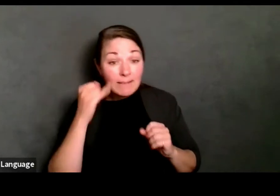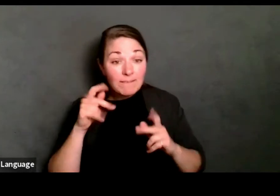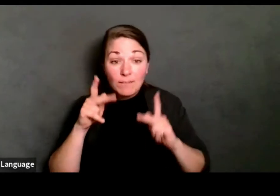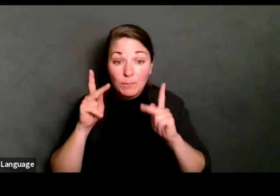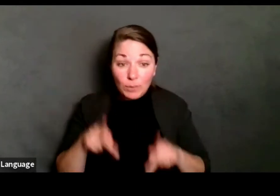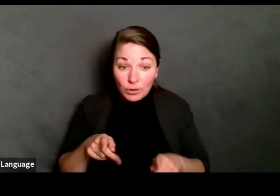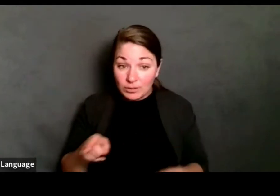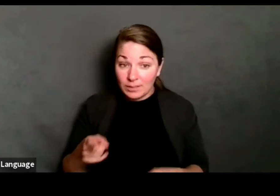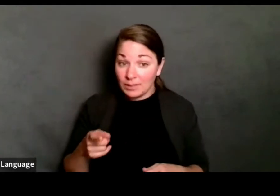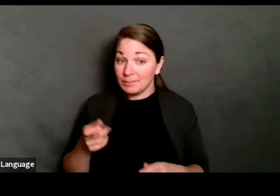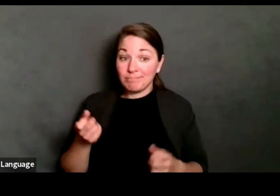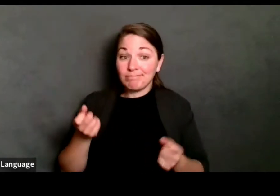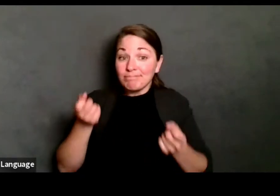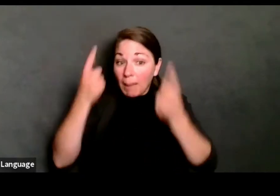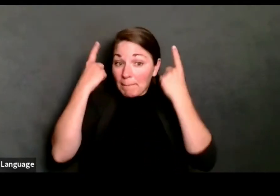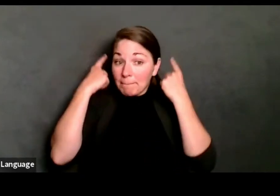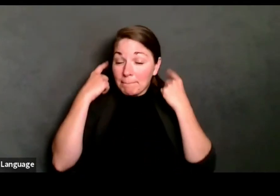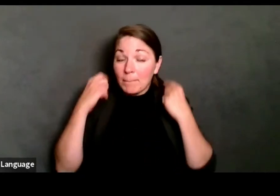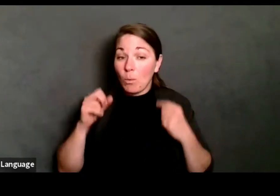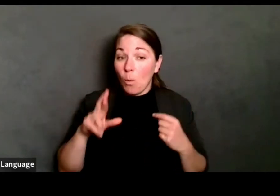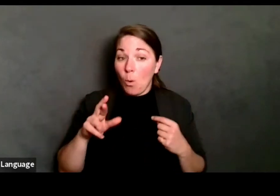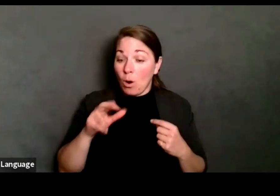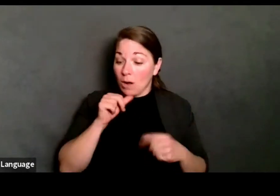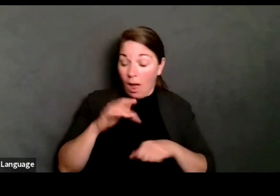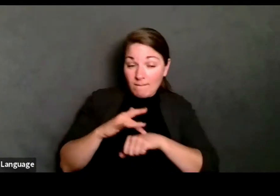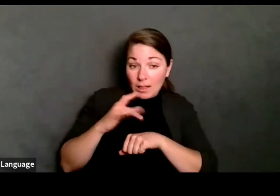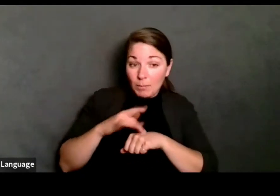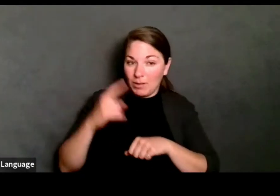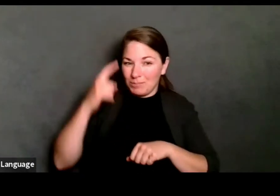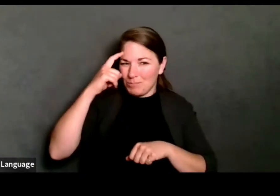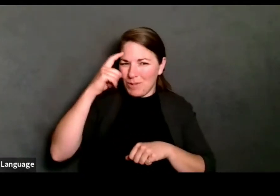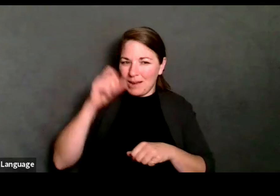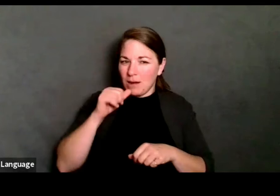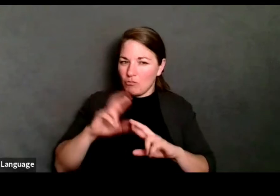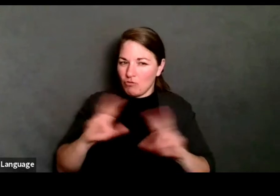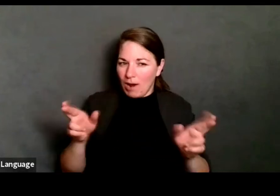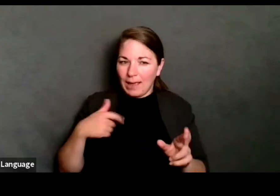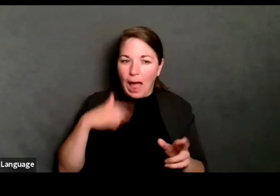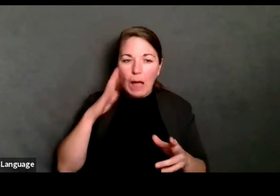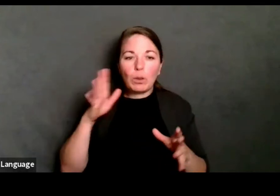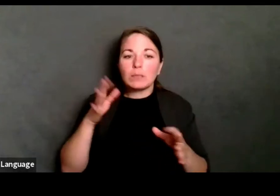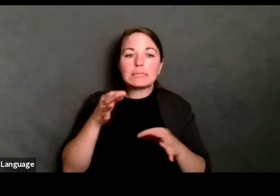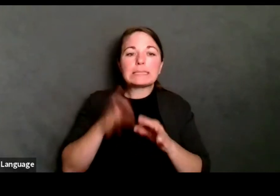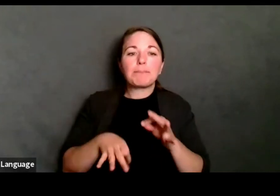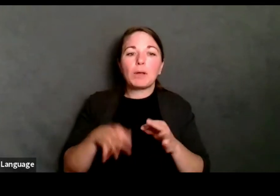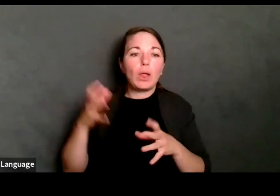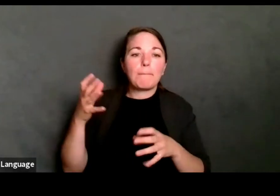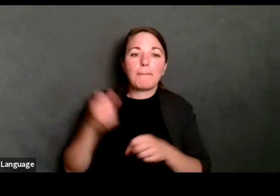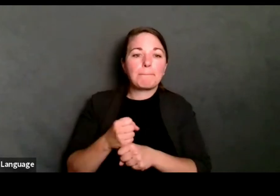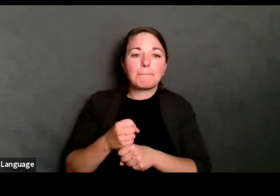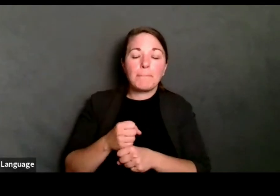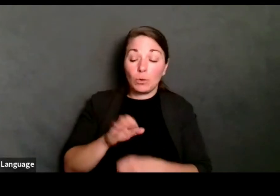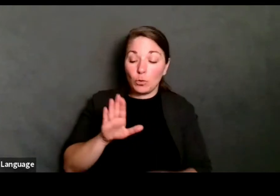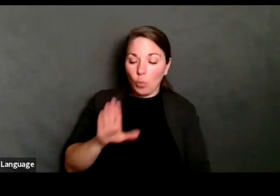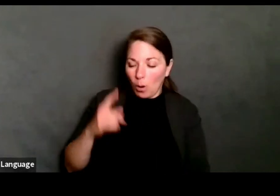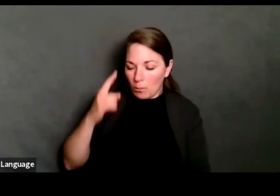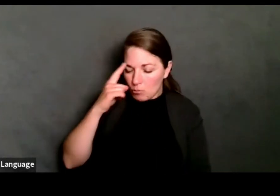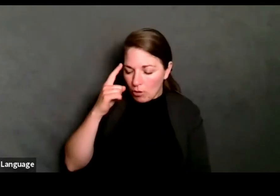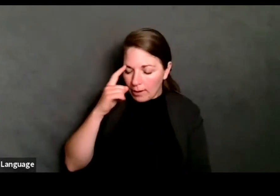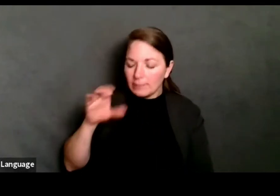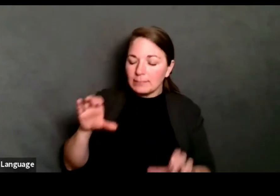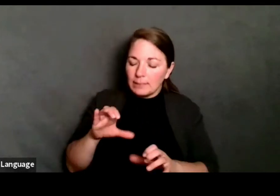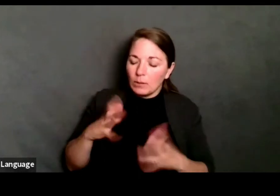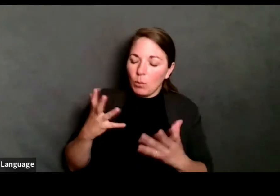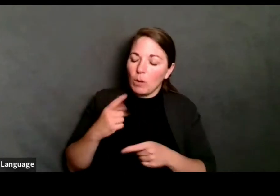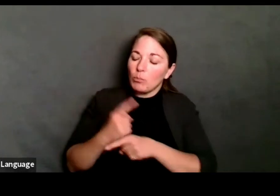not available for that, I might just say, your brain did what it had to do to survive.